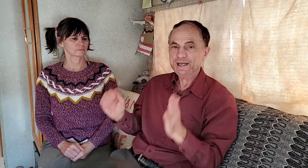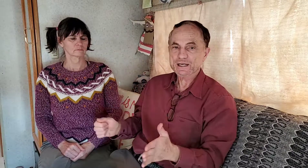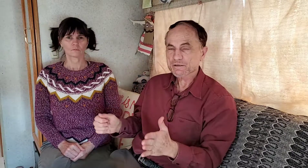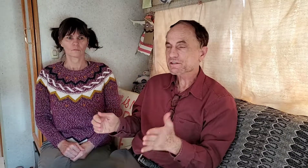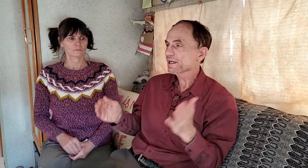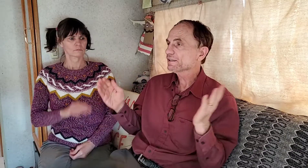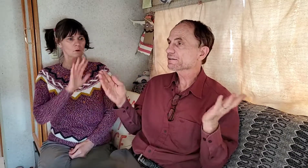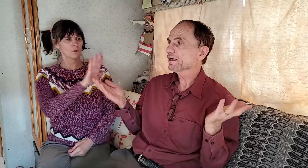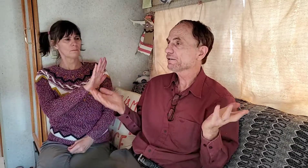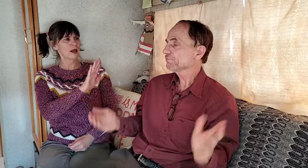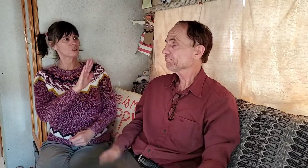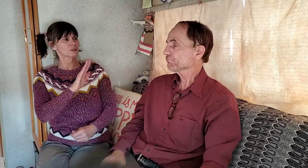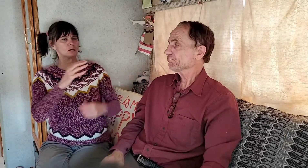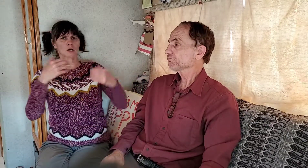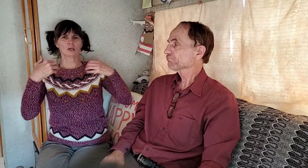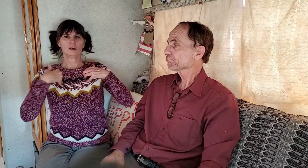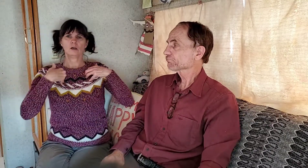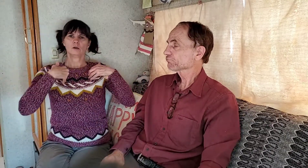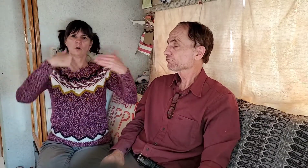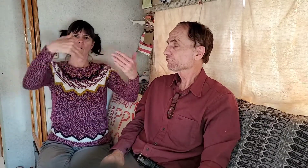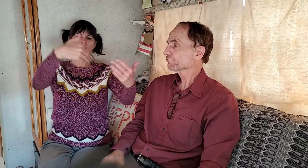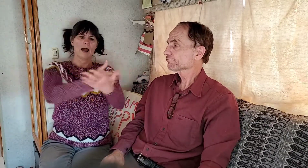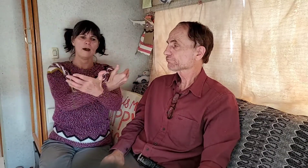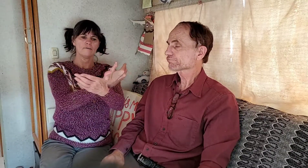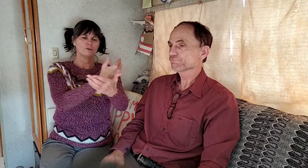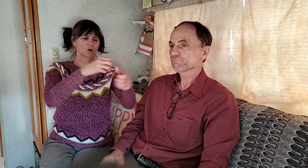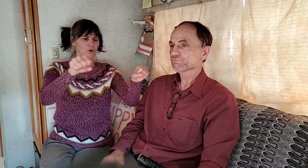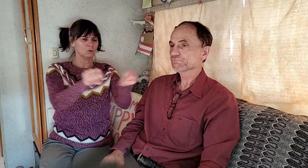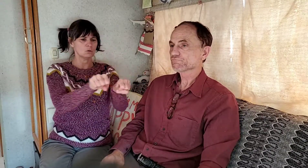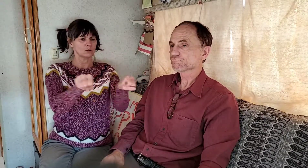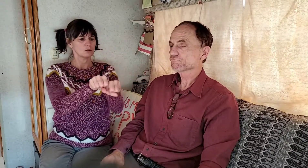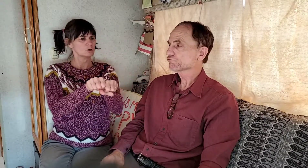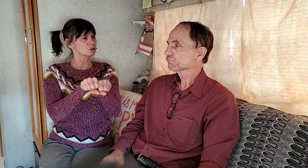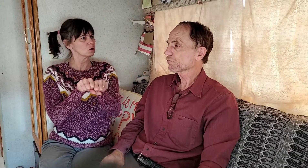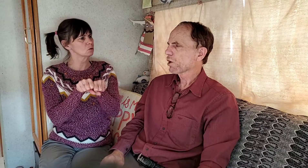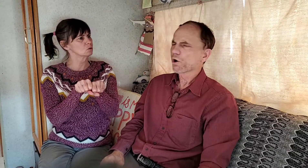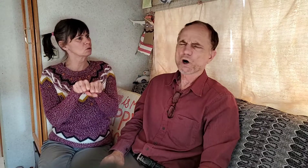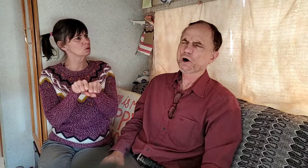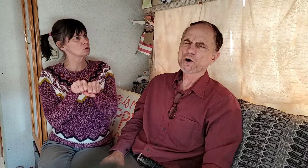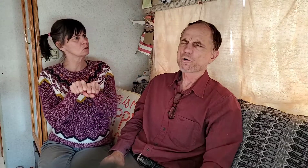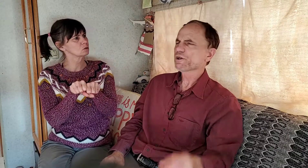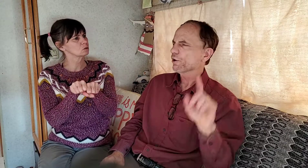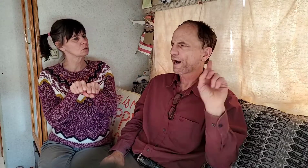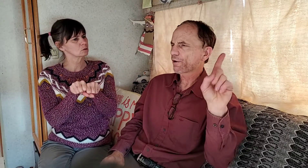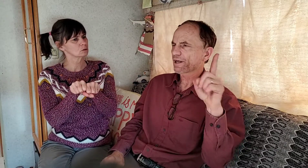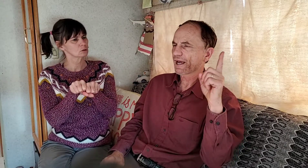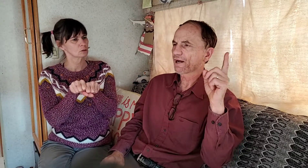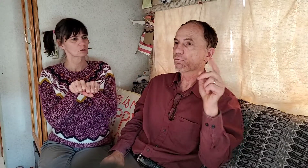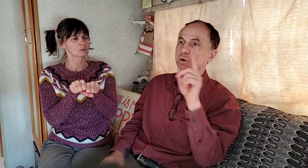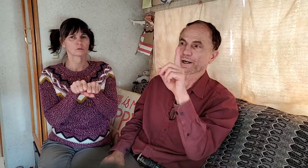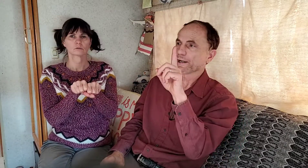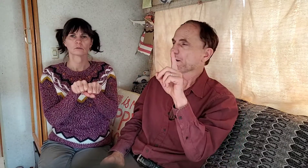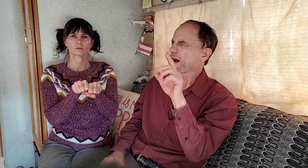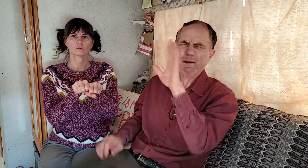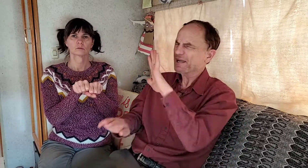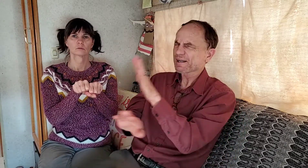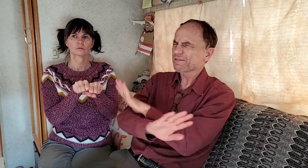slaves and... Your Majesty, you have new shoes. Oh, no, I only have one. I mean, they're